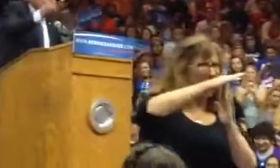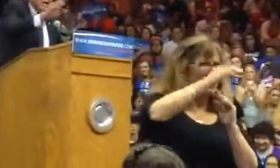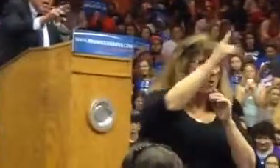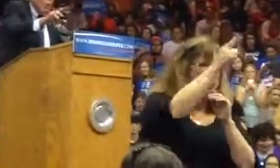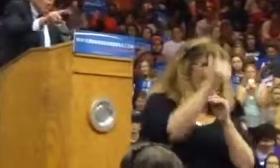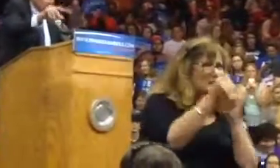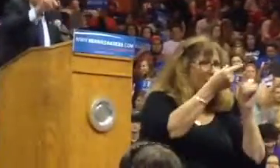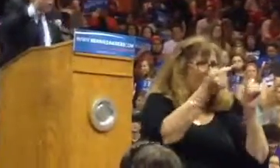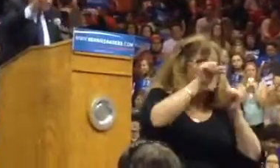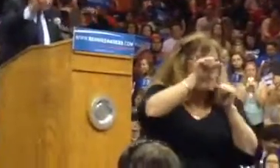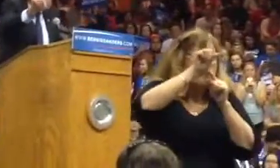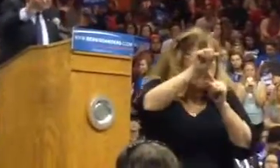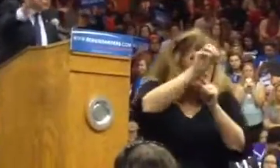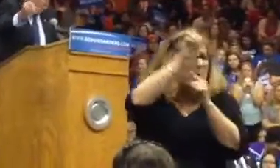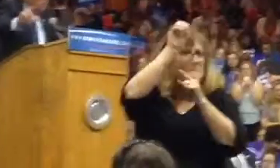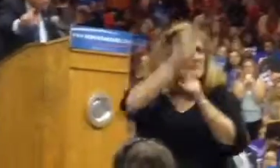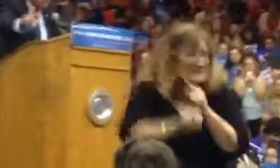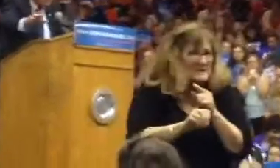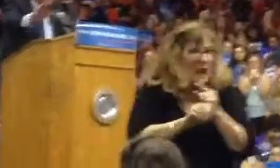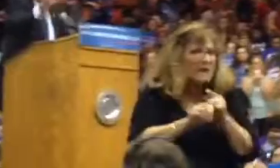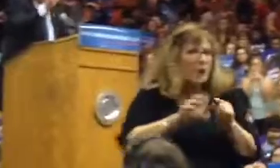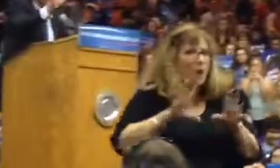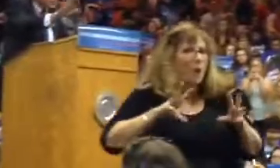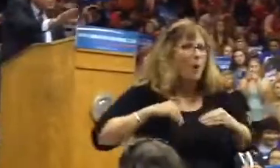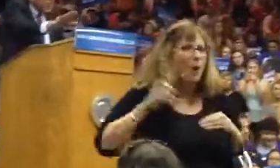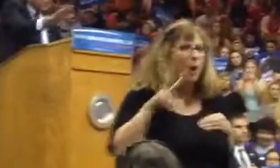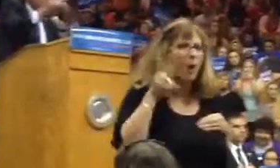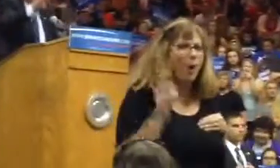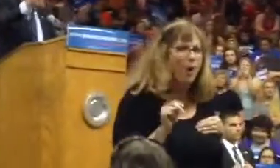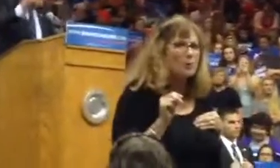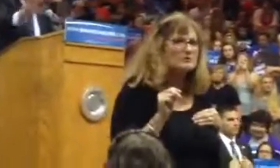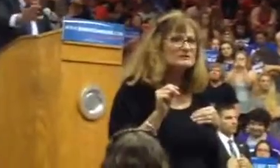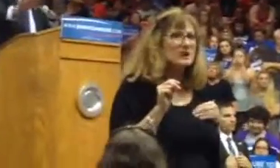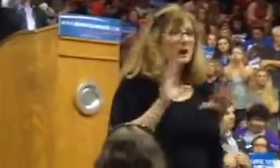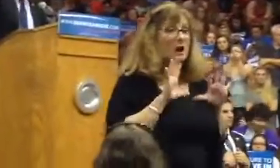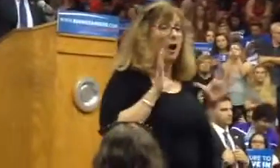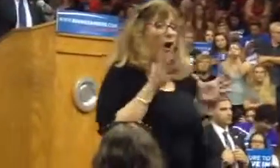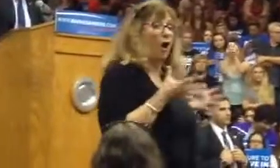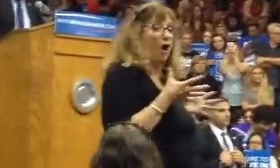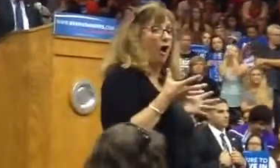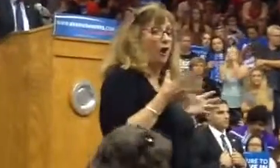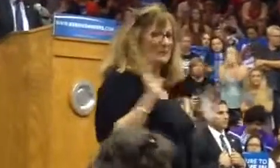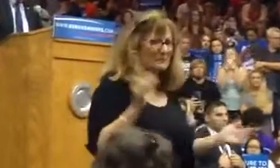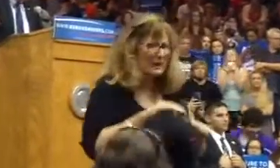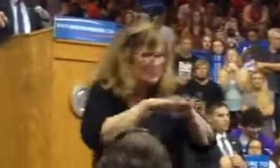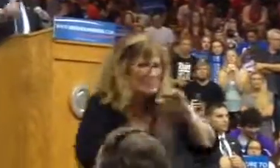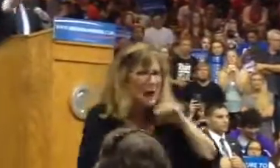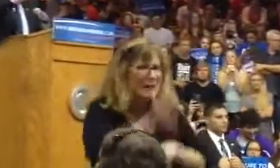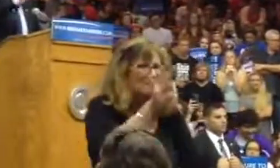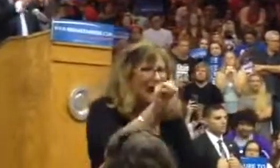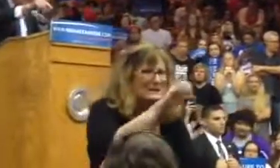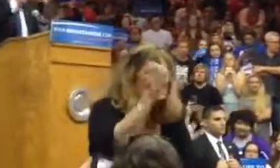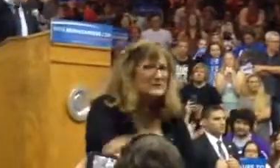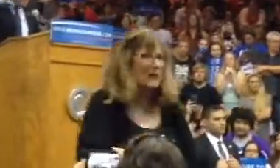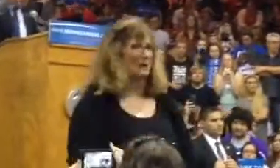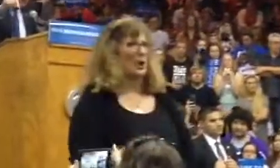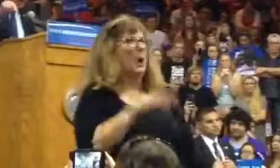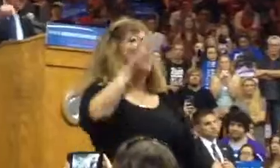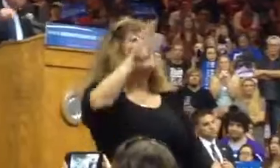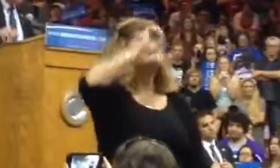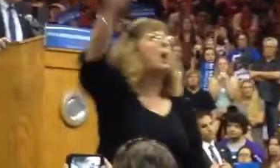1/10 of 1% now holds almost as much wealth as the bottom 90%. The people